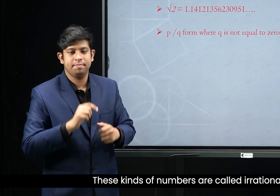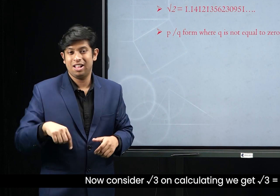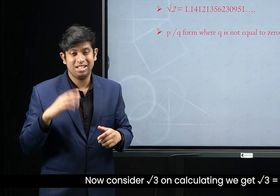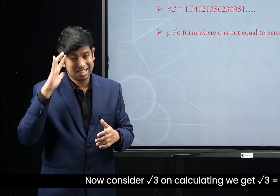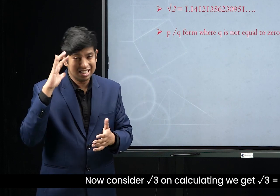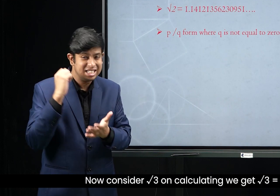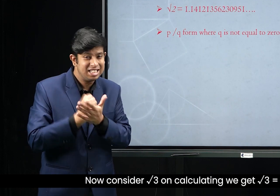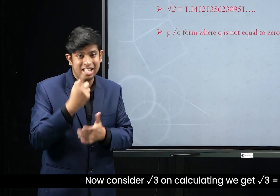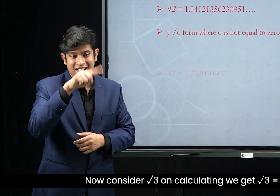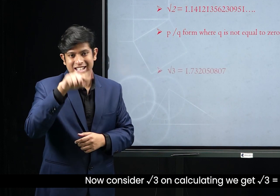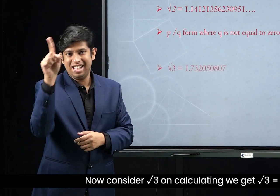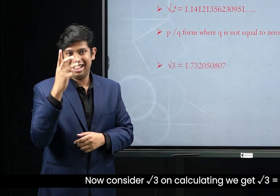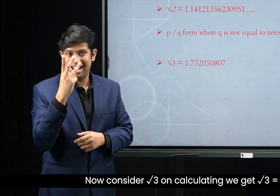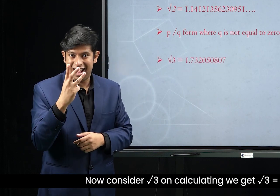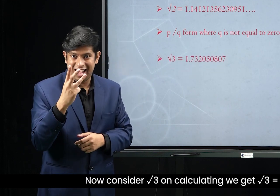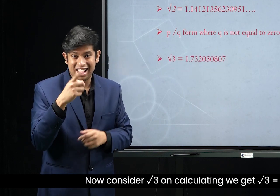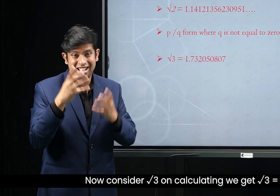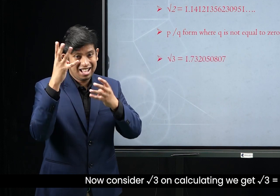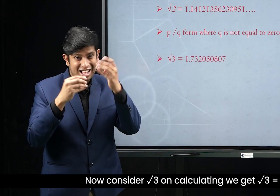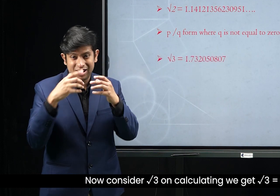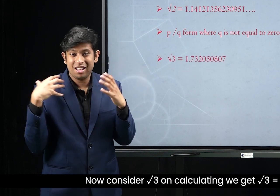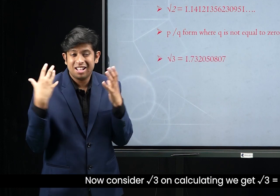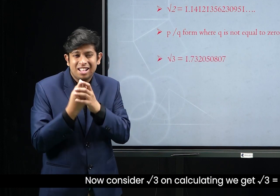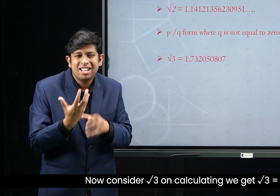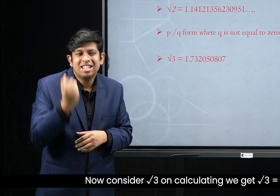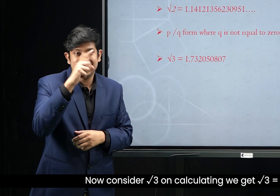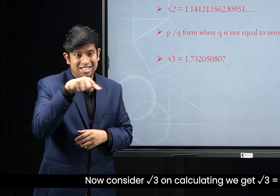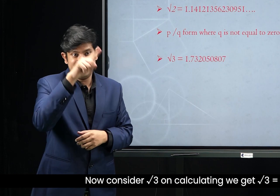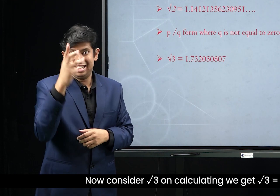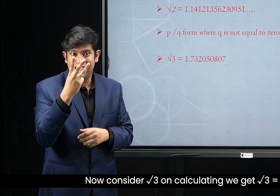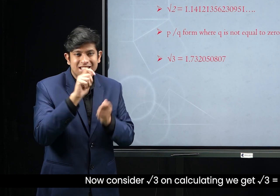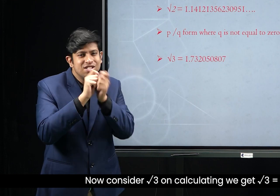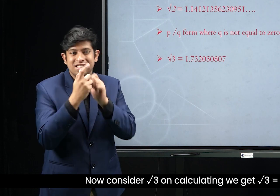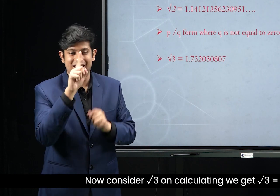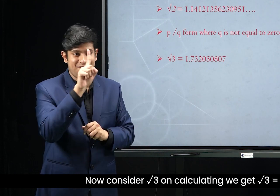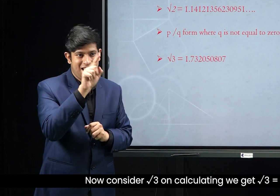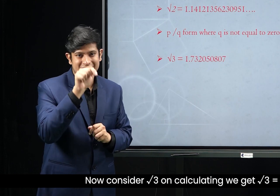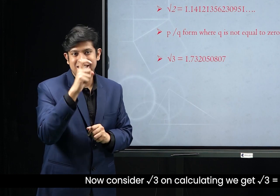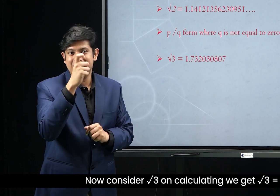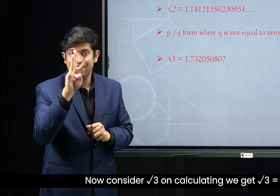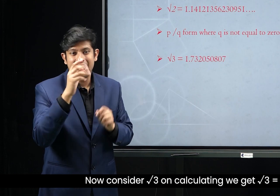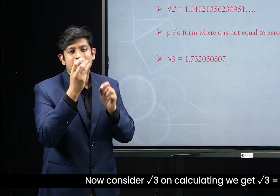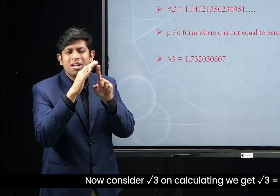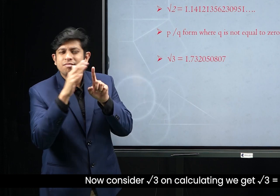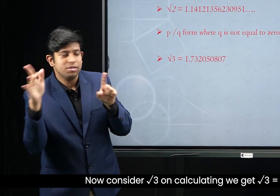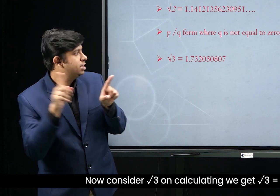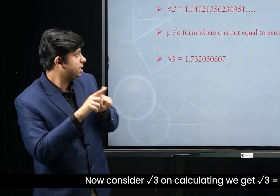Now consider root 3. On calculating, we get root 3 is equal to 1.7320 so on.